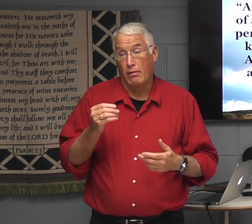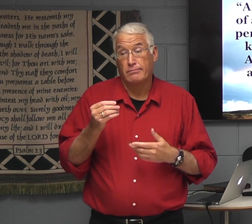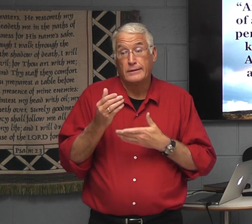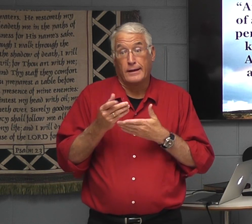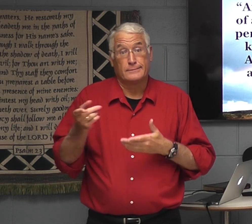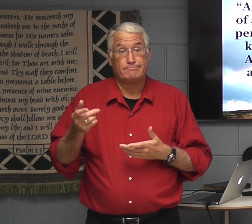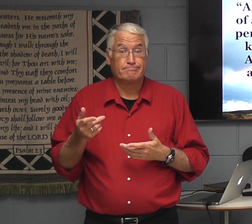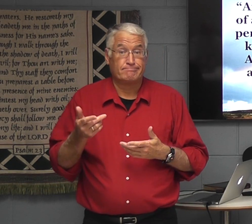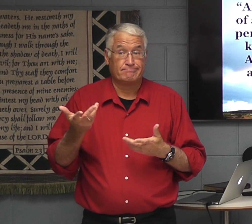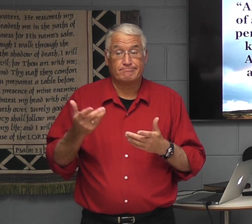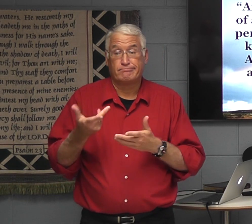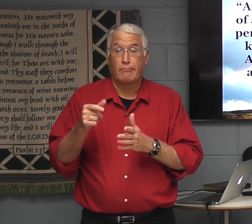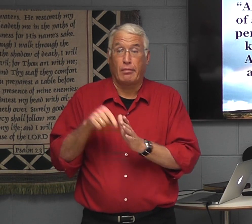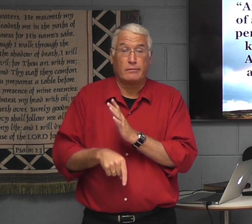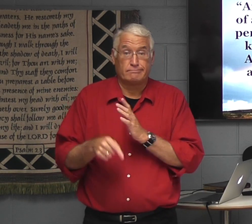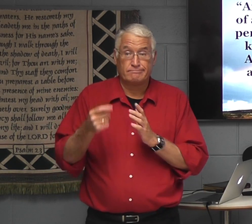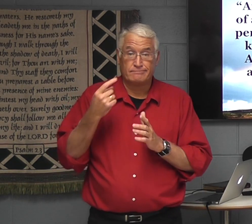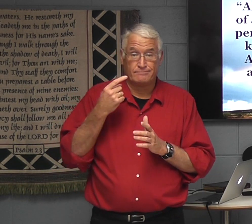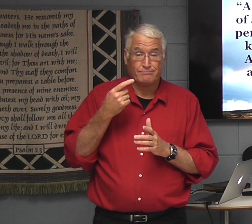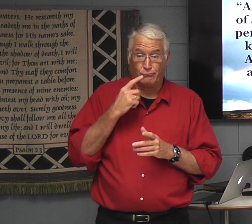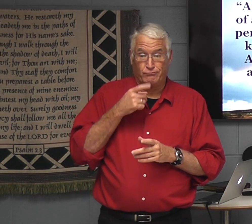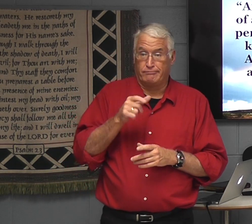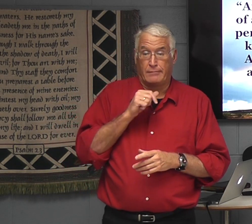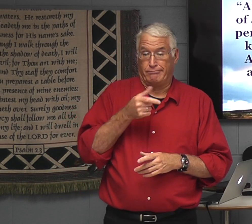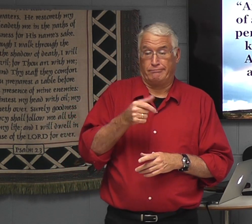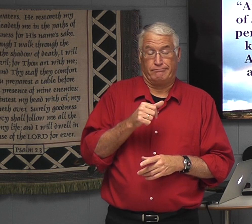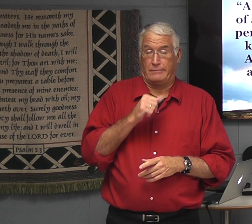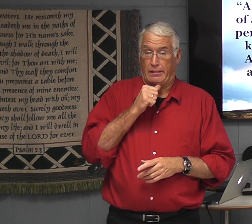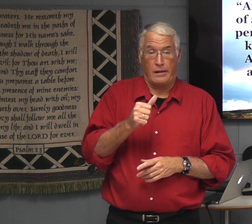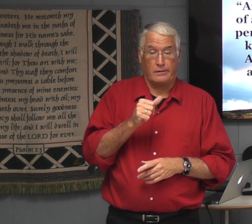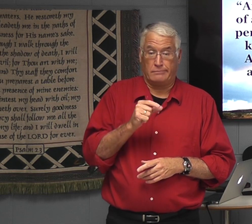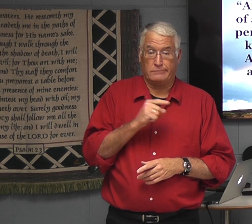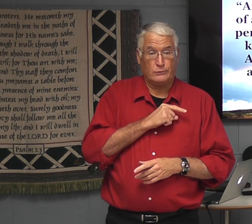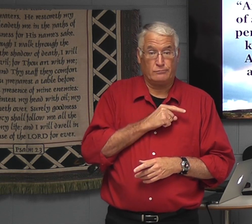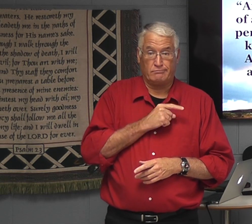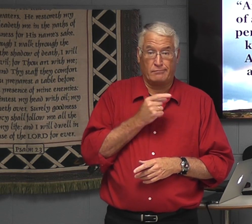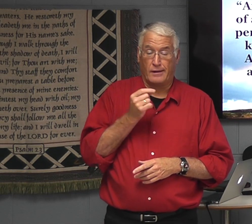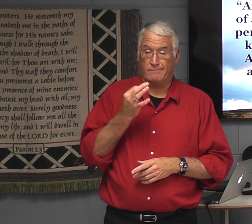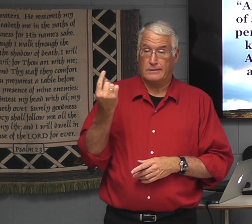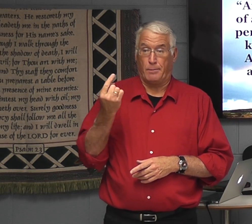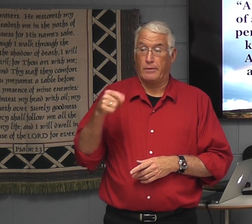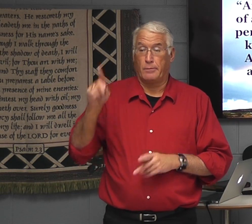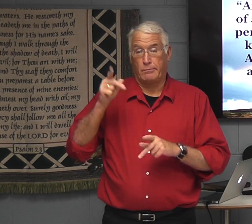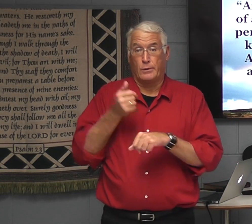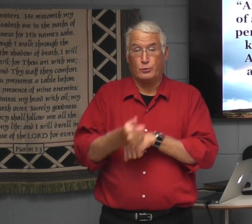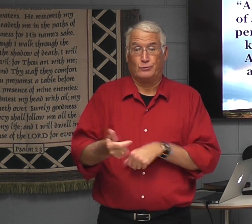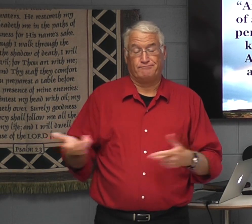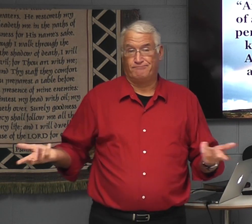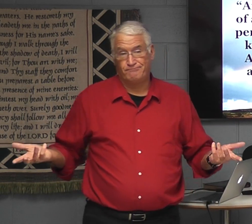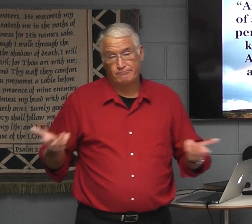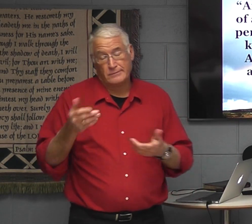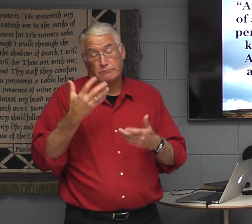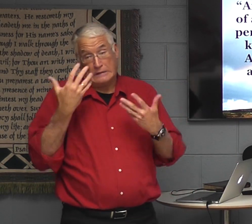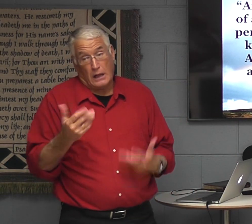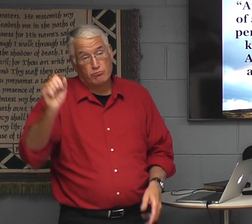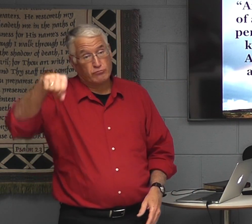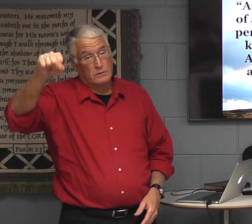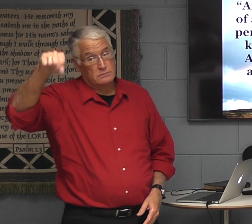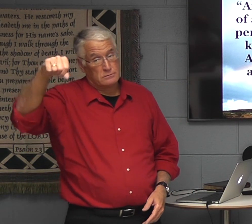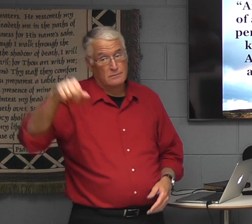Some people that get put in prison are innocent, and some people have, that they say that they killed someone,